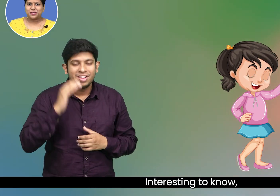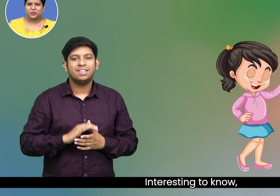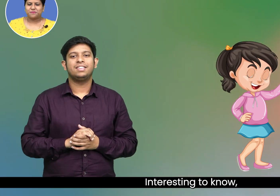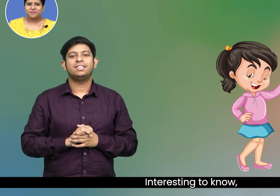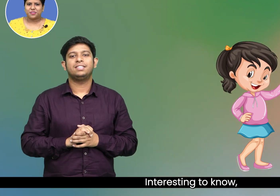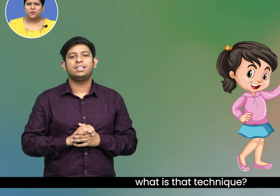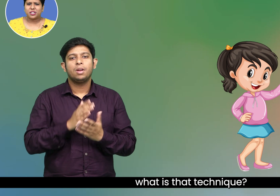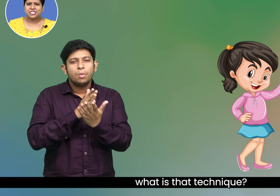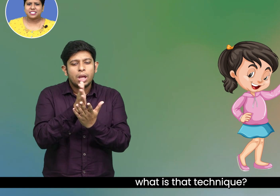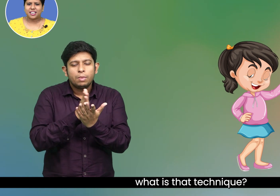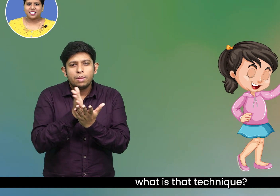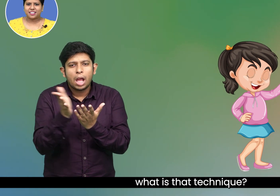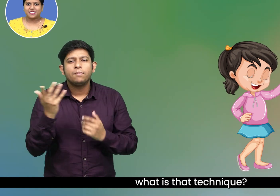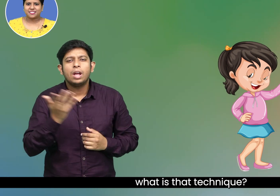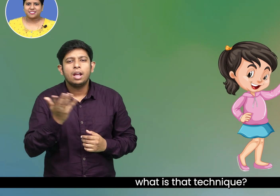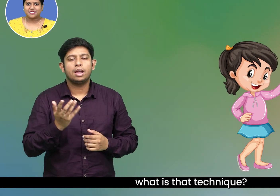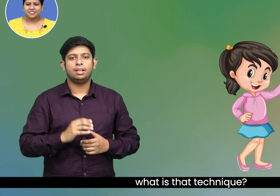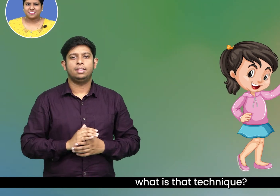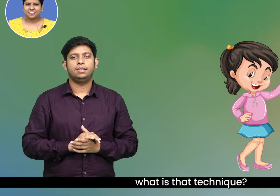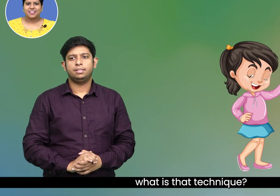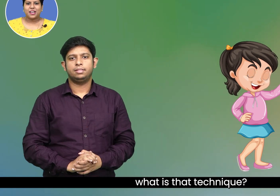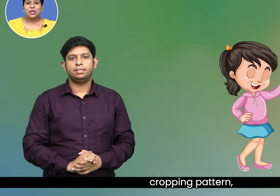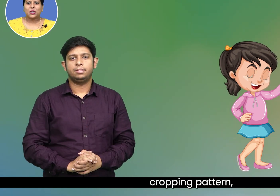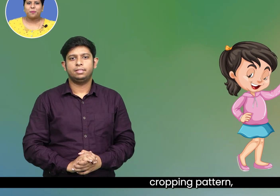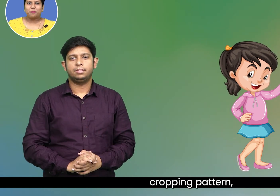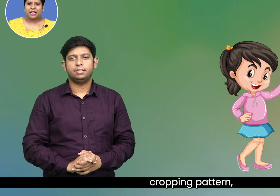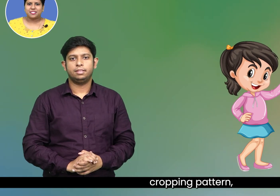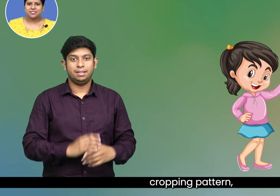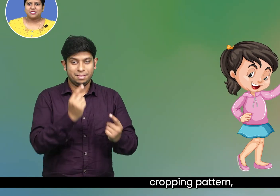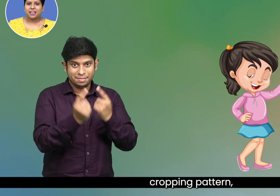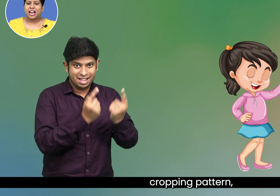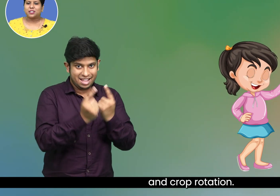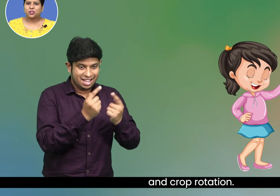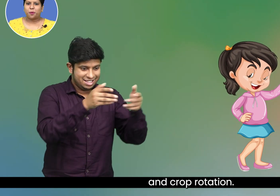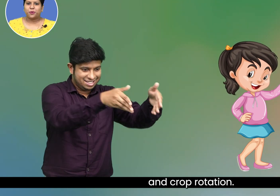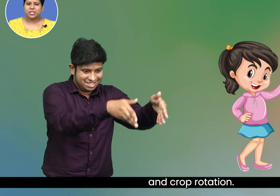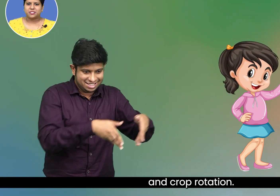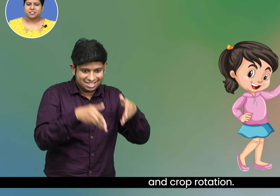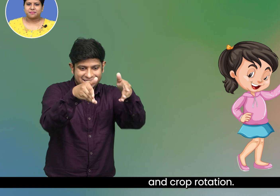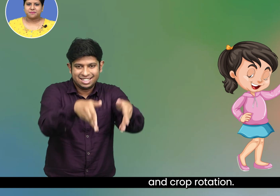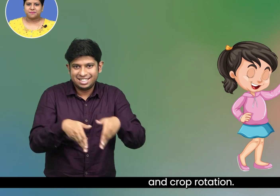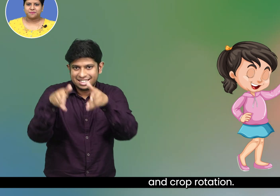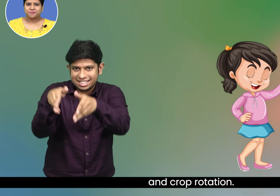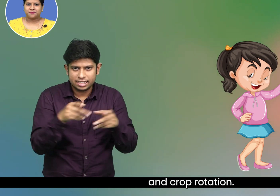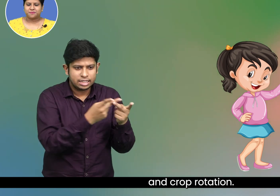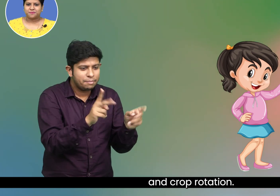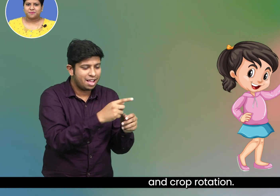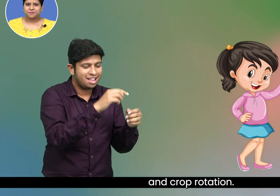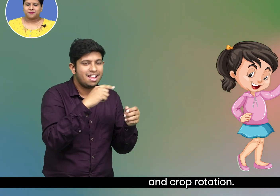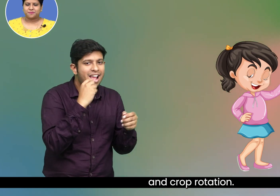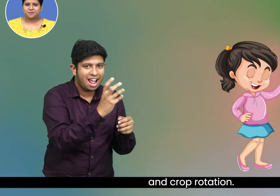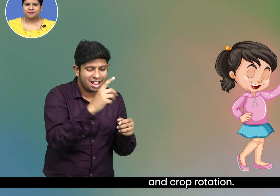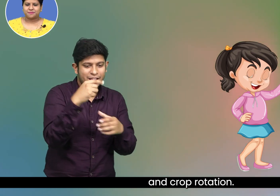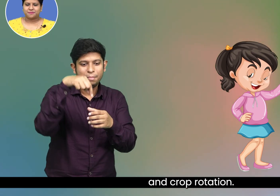Interesting to know. What is the technique? Cropping pattern and crop rotation.